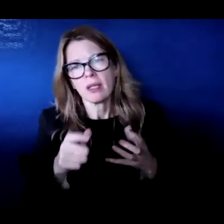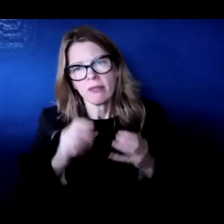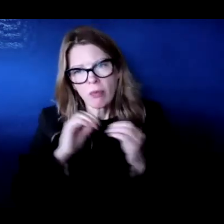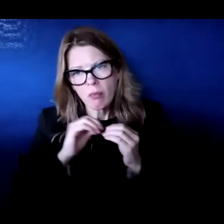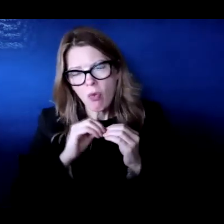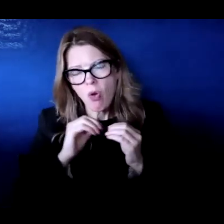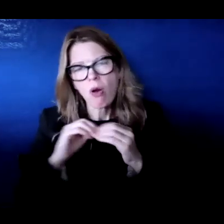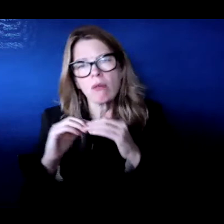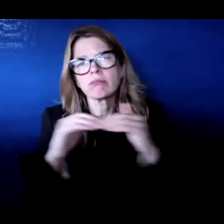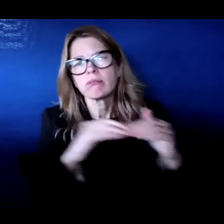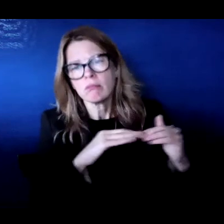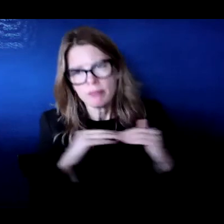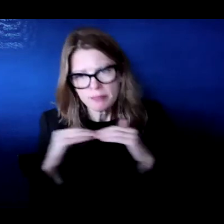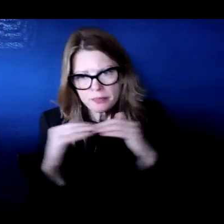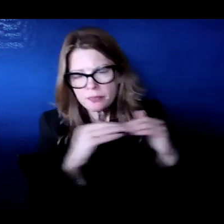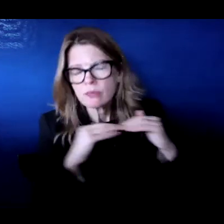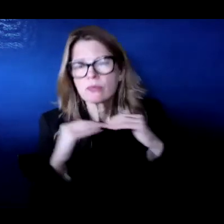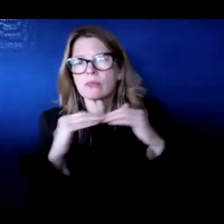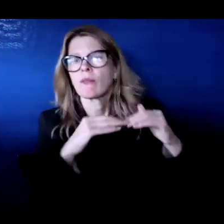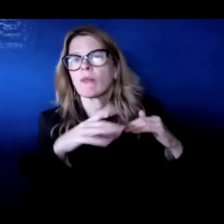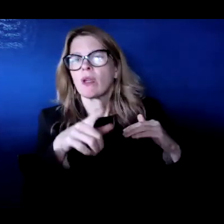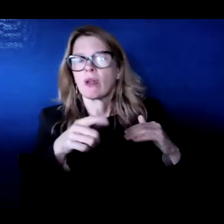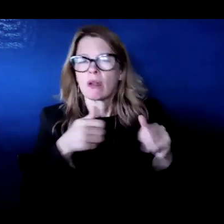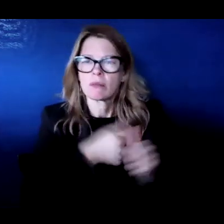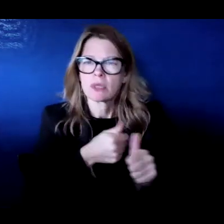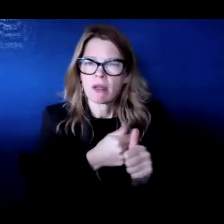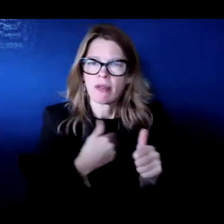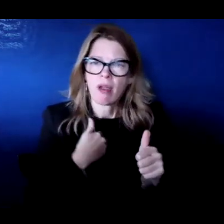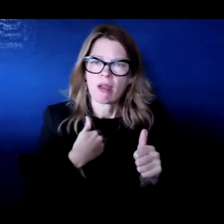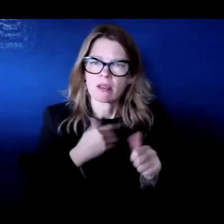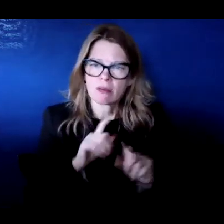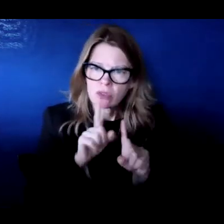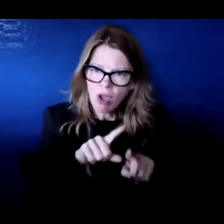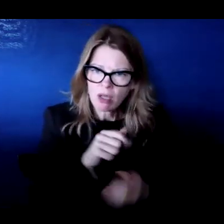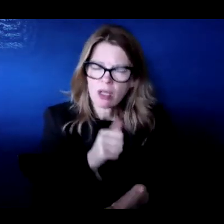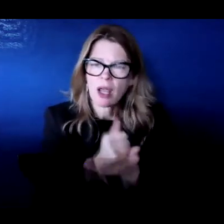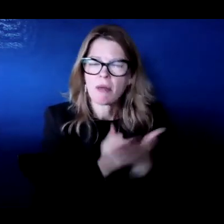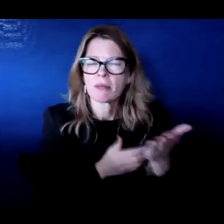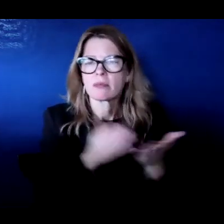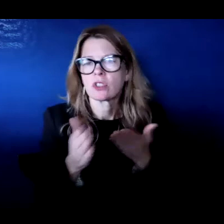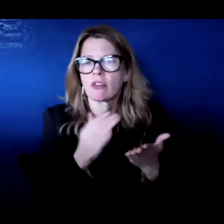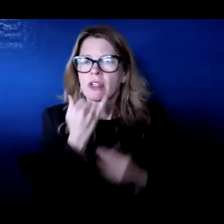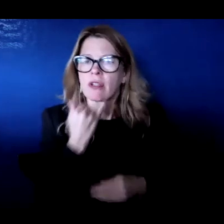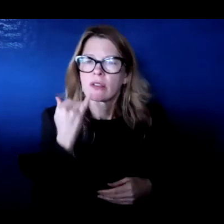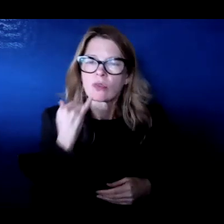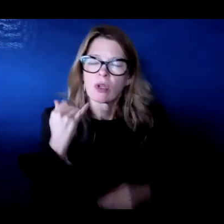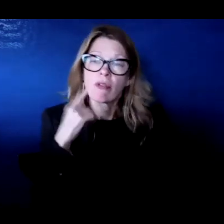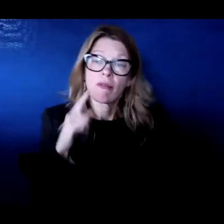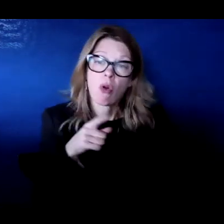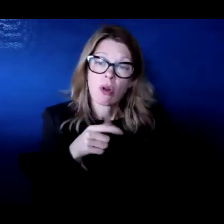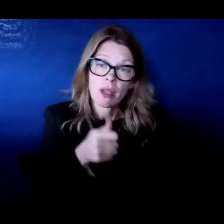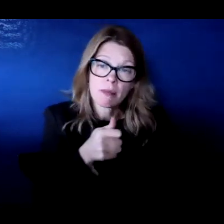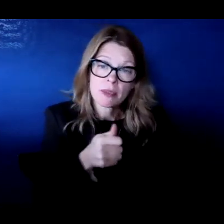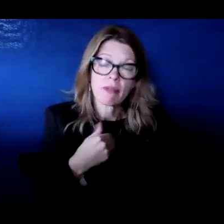He has come to the help of his servant Israel, for he has remembered